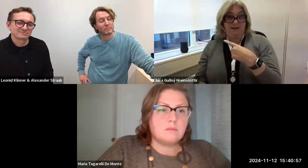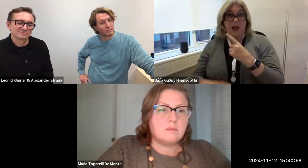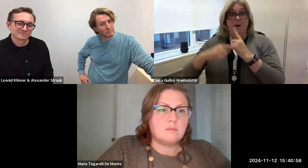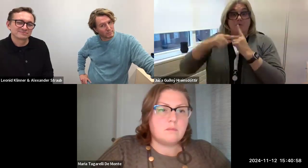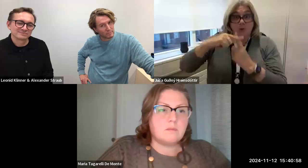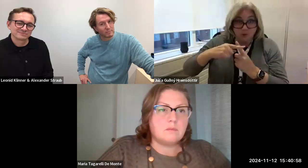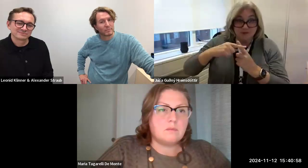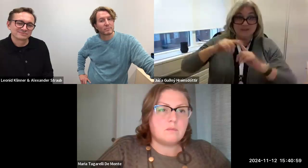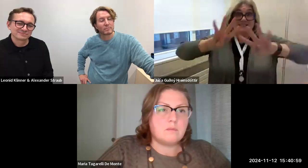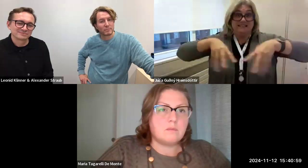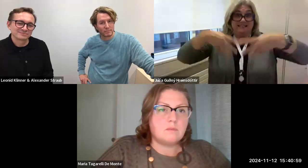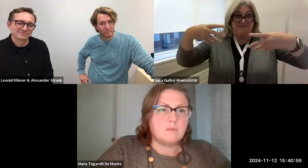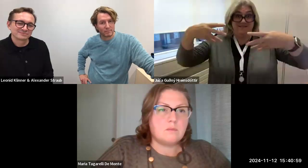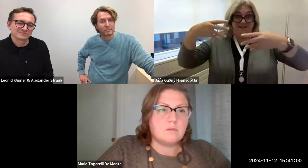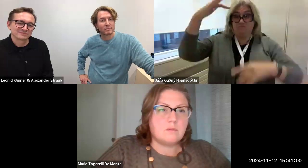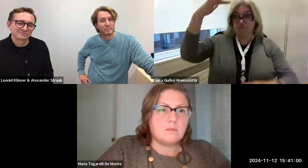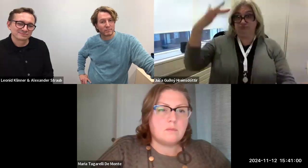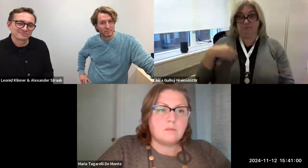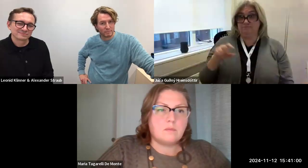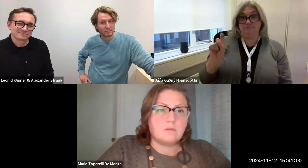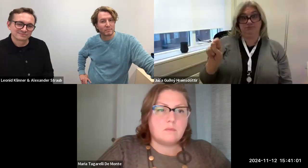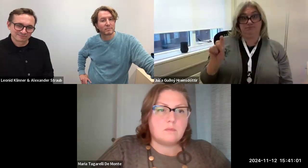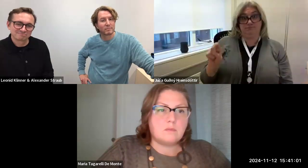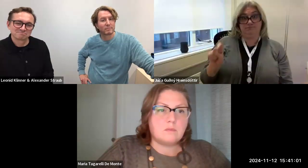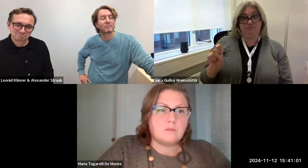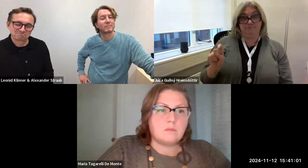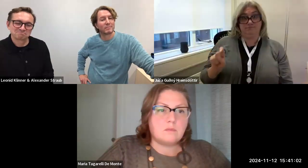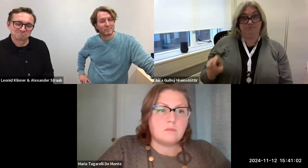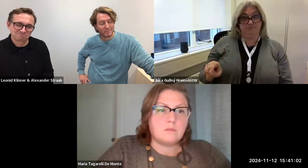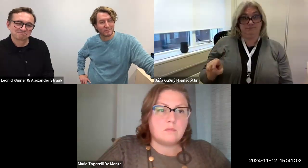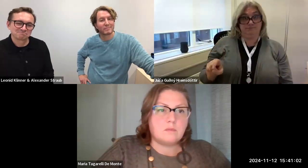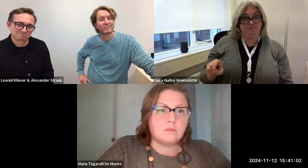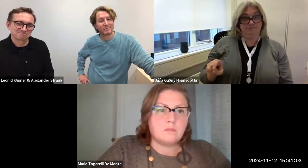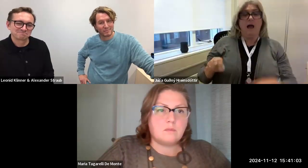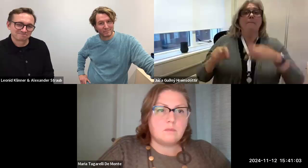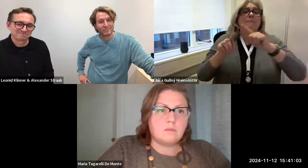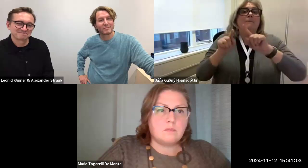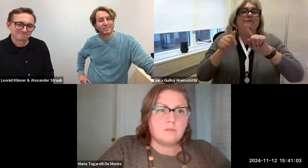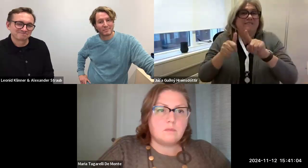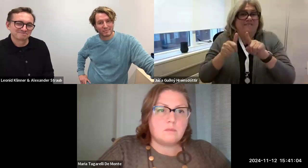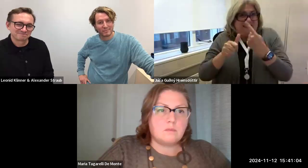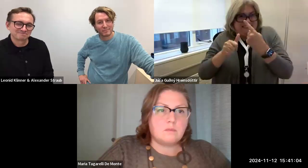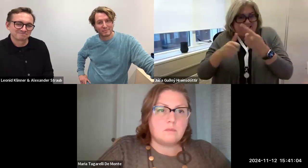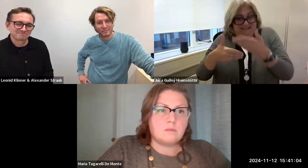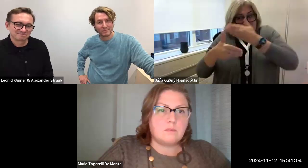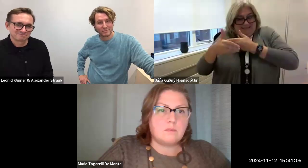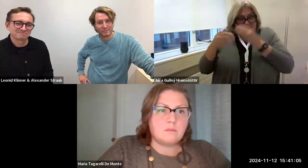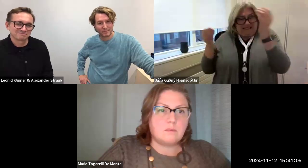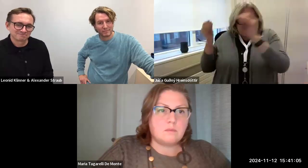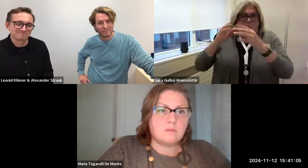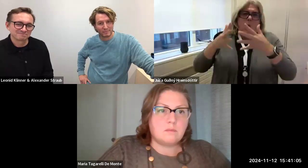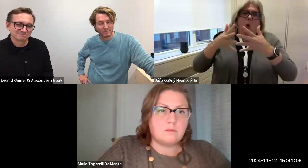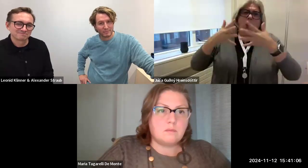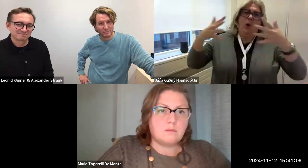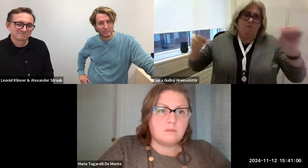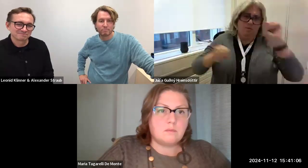any of my responses, and they can also respond in video. And like I said, then there's the Sepher levels, the